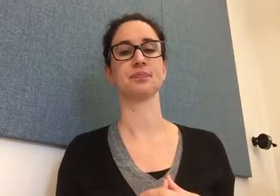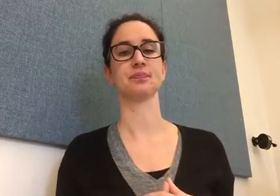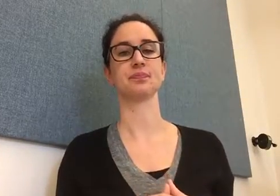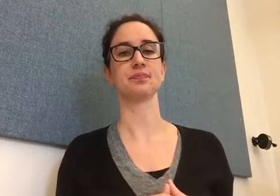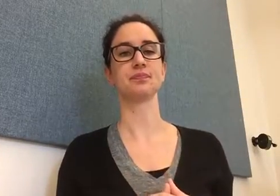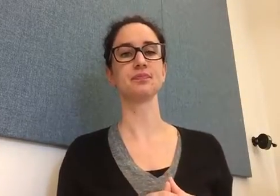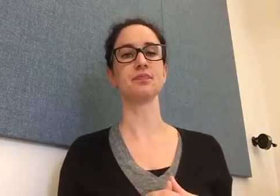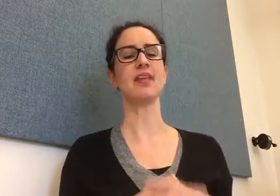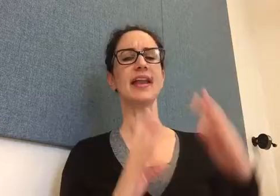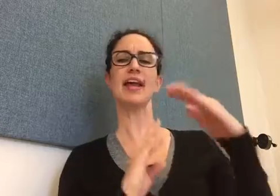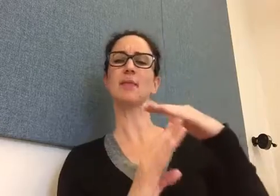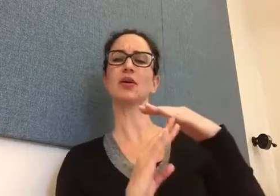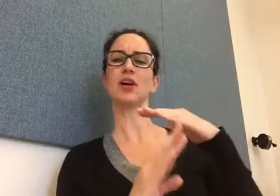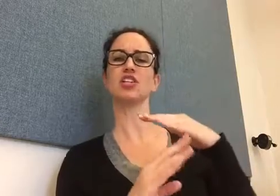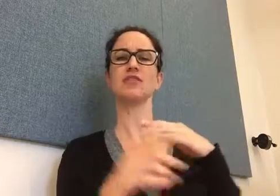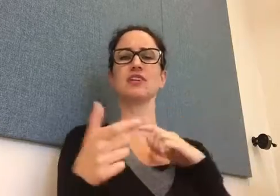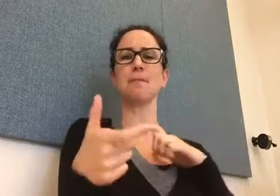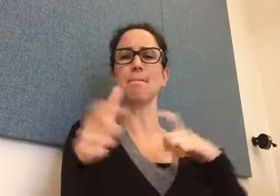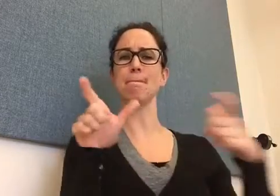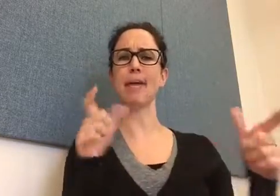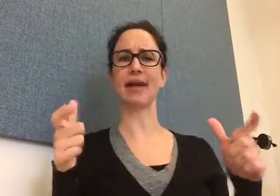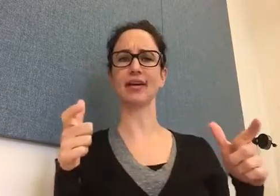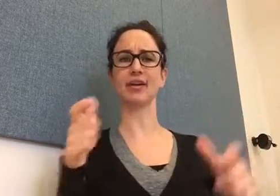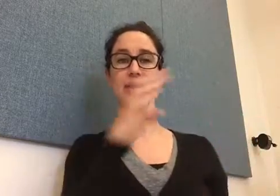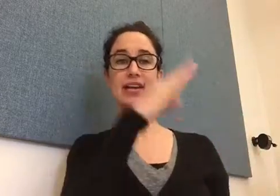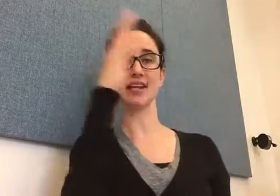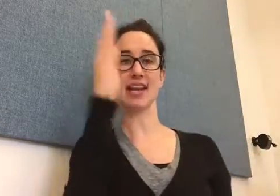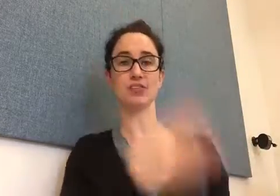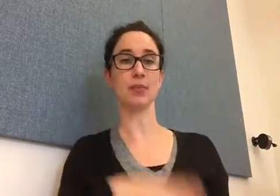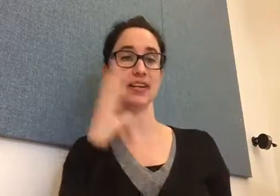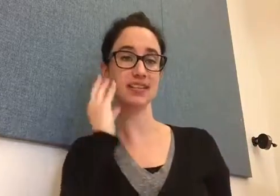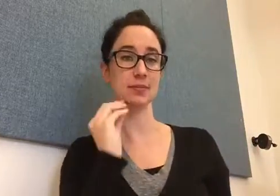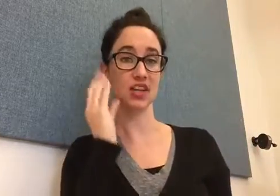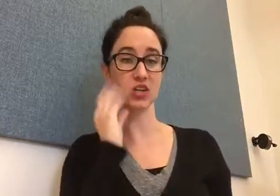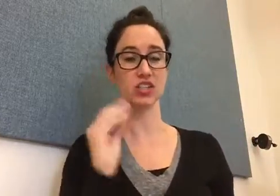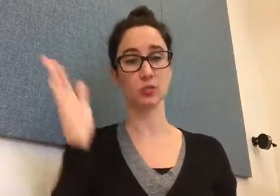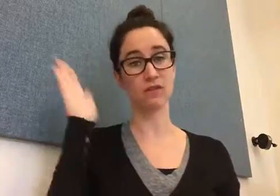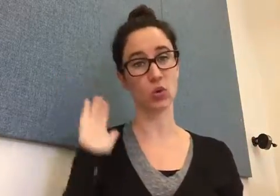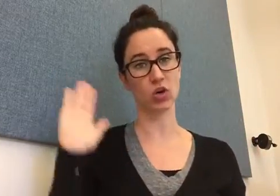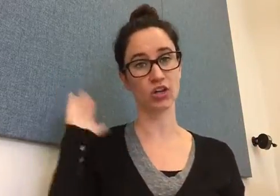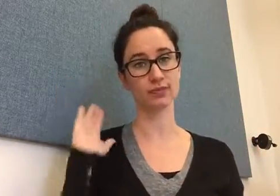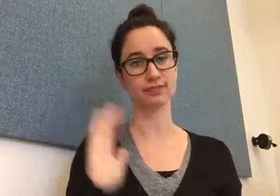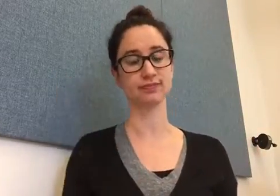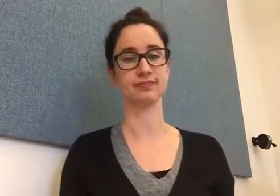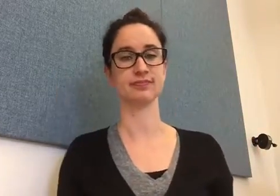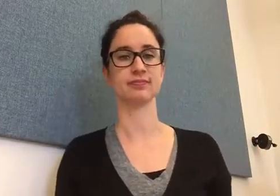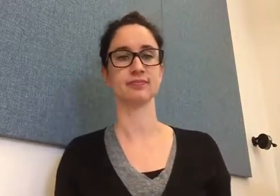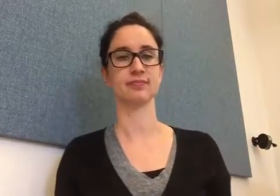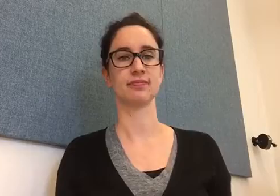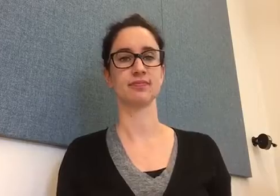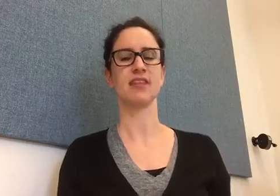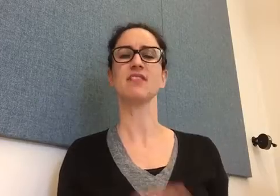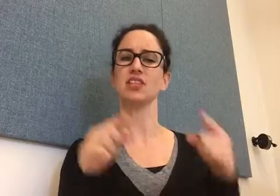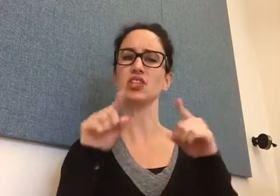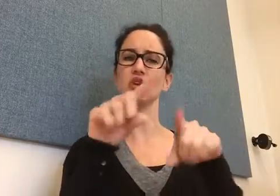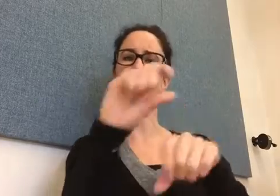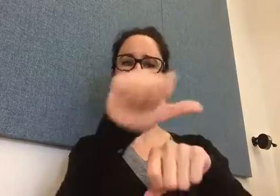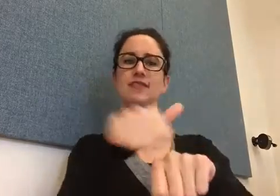An immigration of such magnitude had never been experienced before. Even during its founding